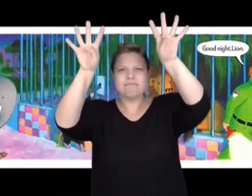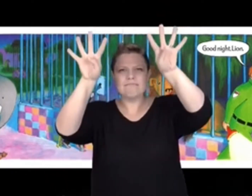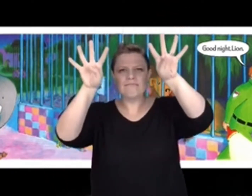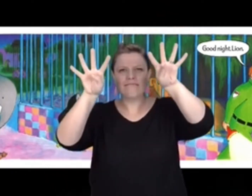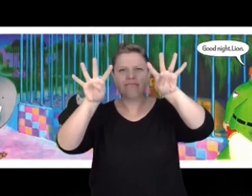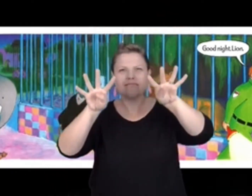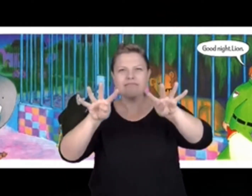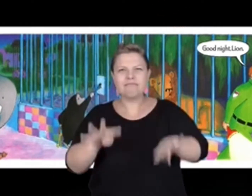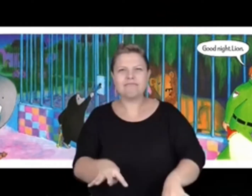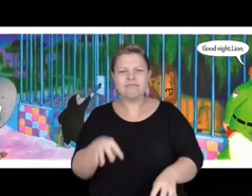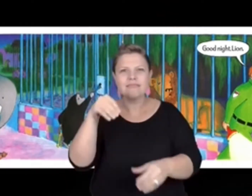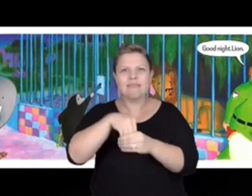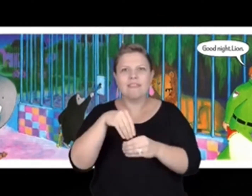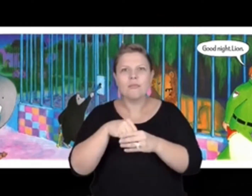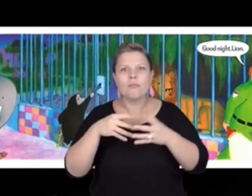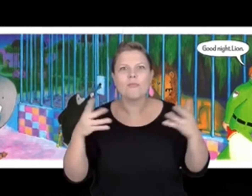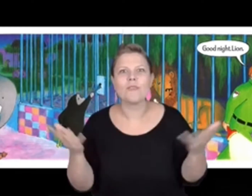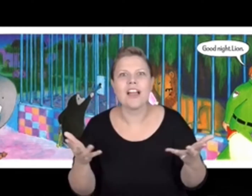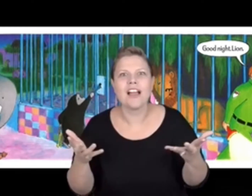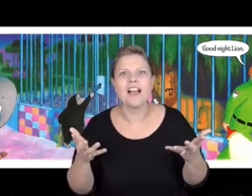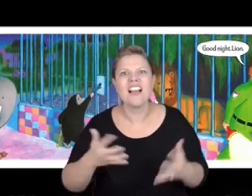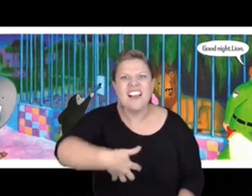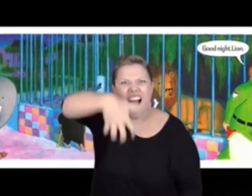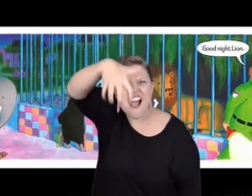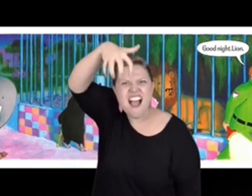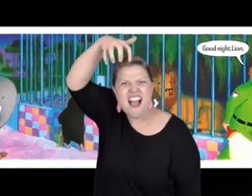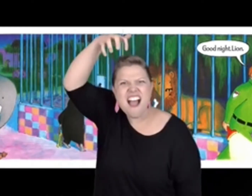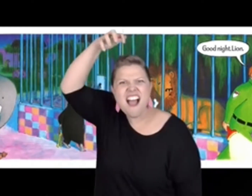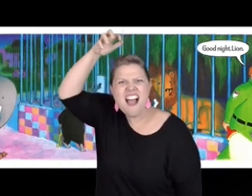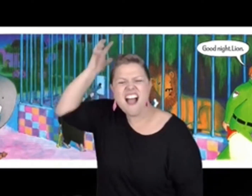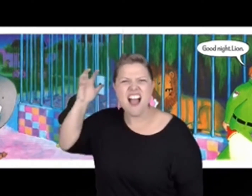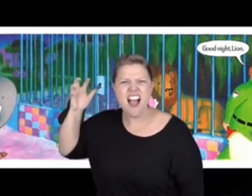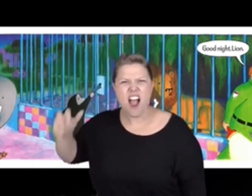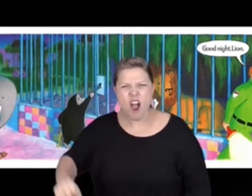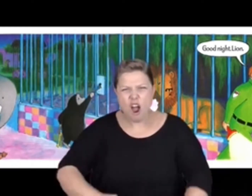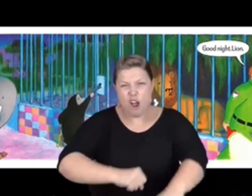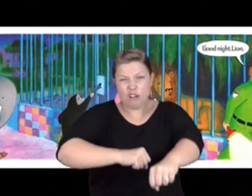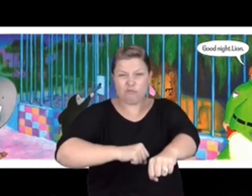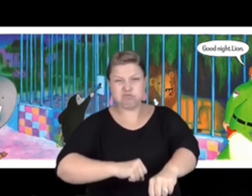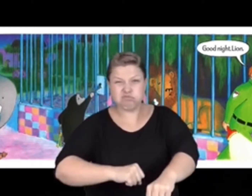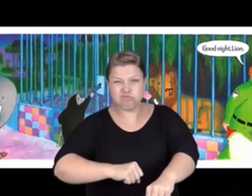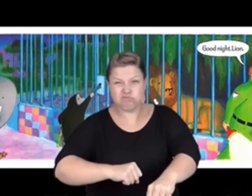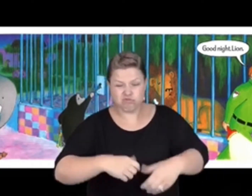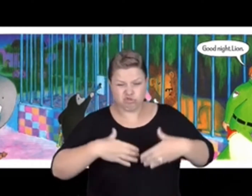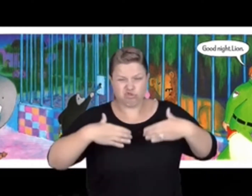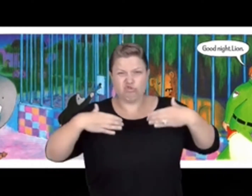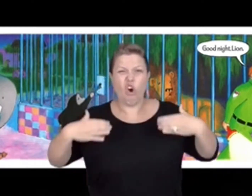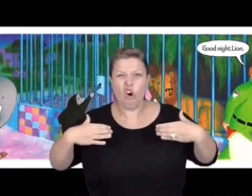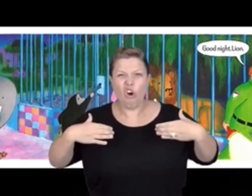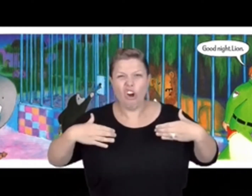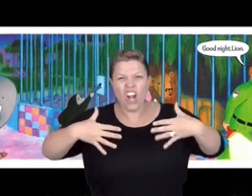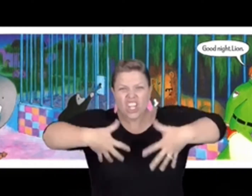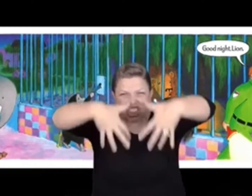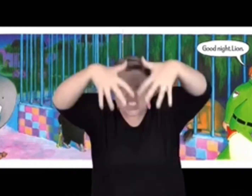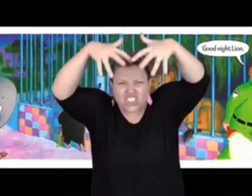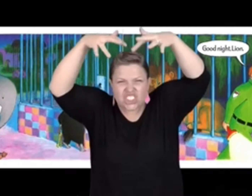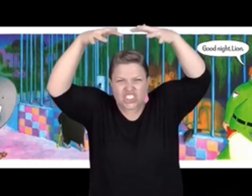The next cage, there was a lion sitting